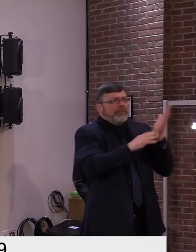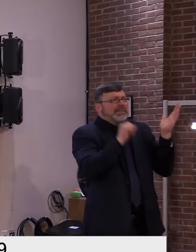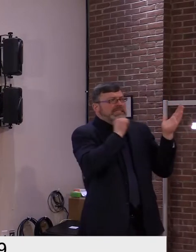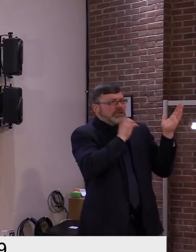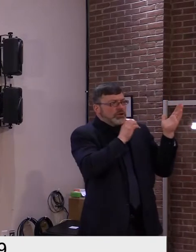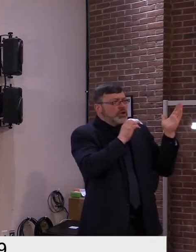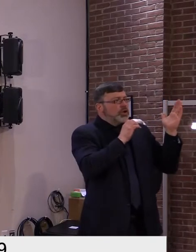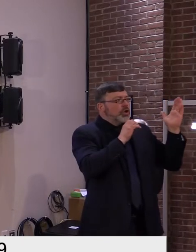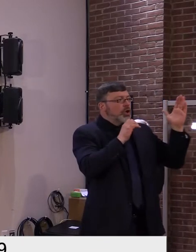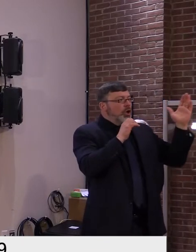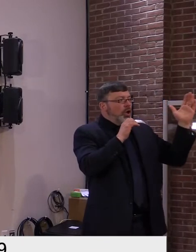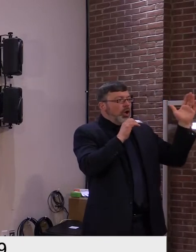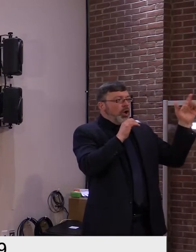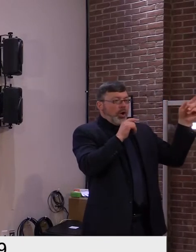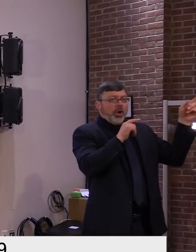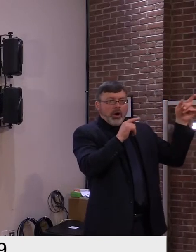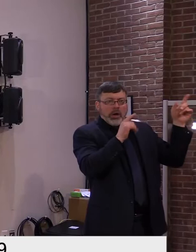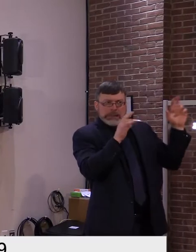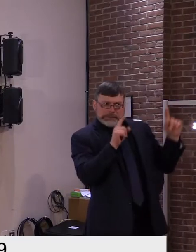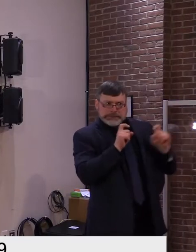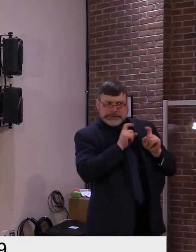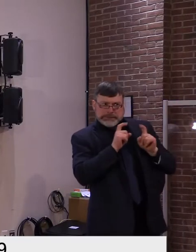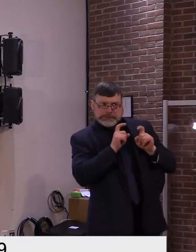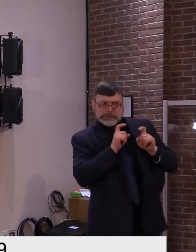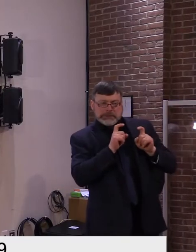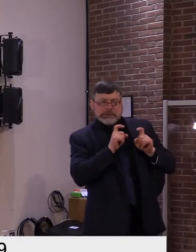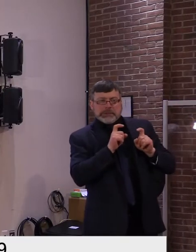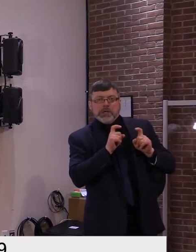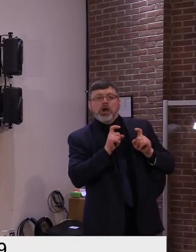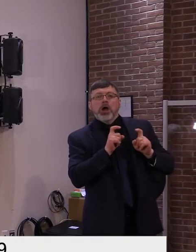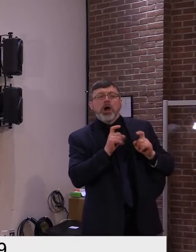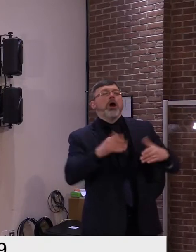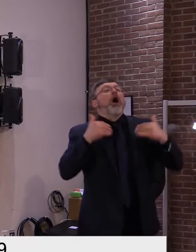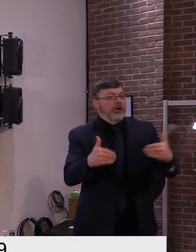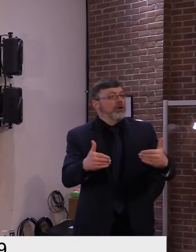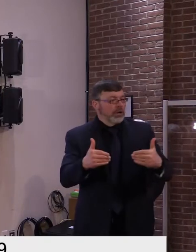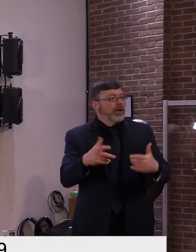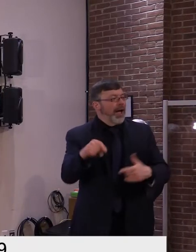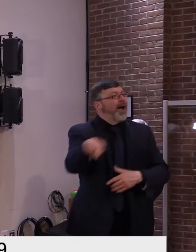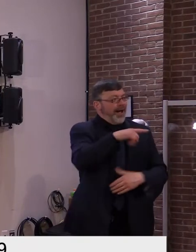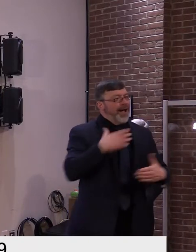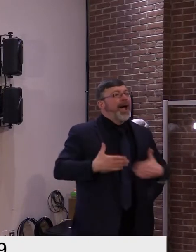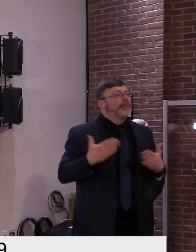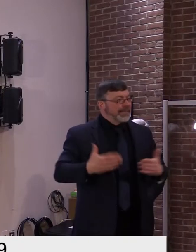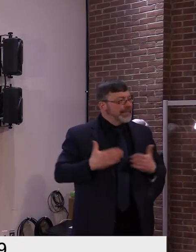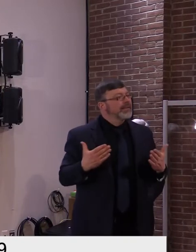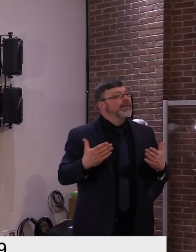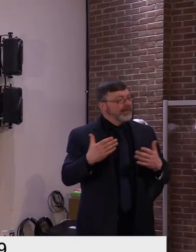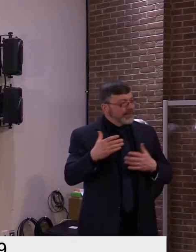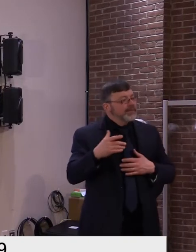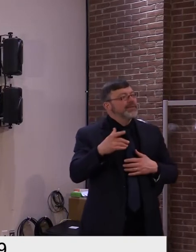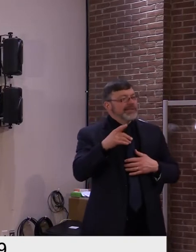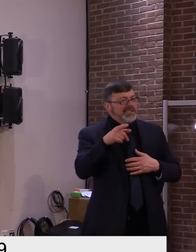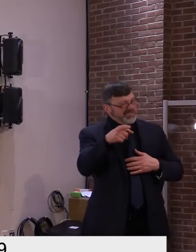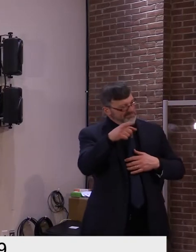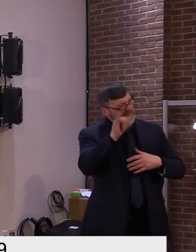so. So I think now with the passage of time, more and more of that will begin to be true.